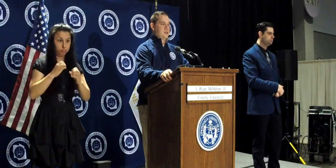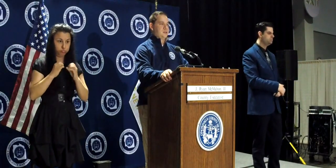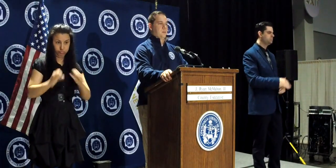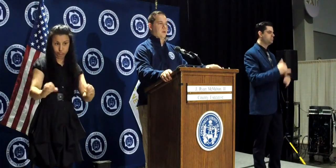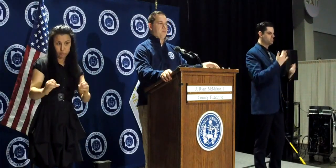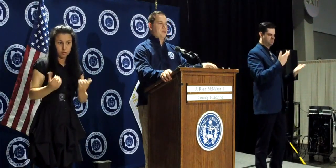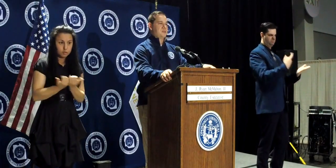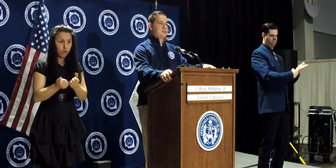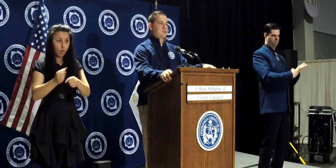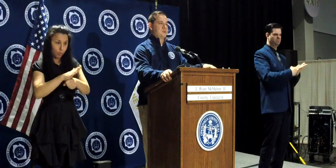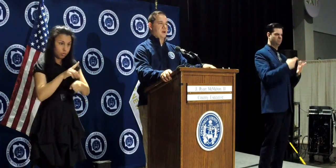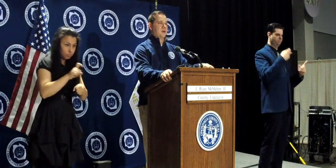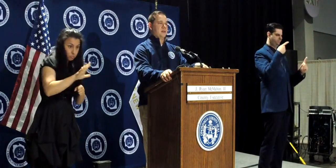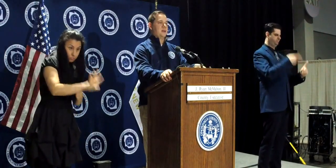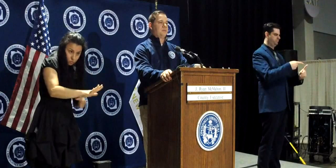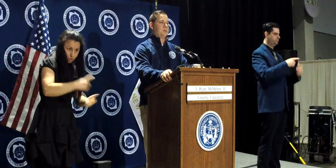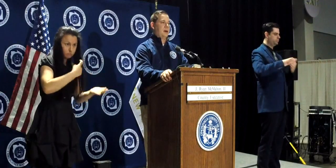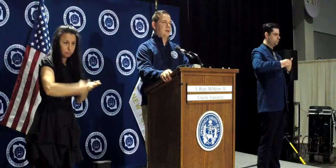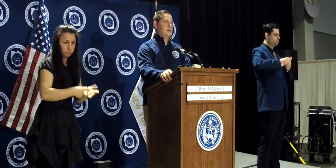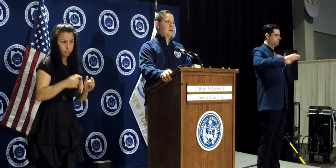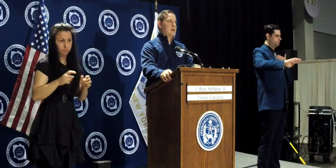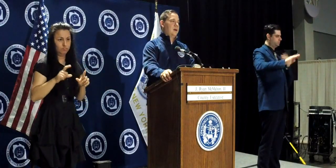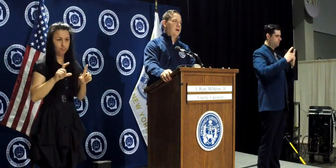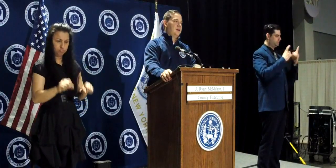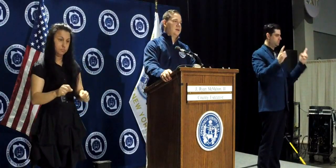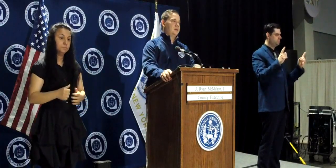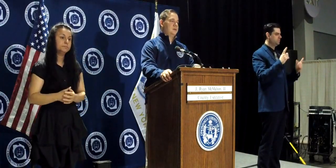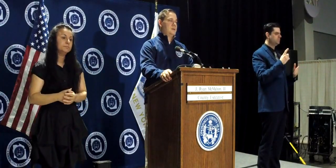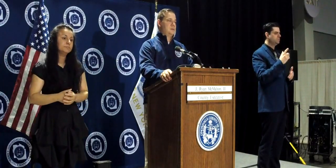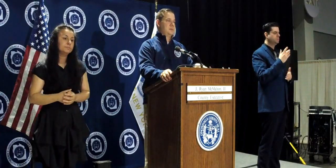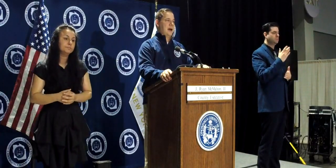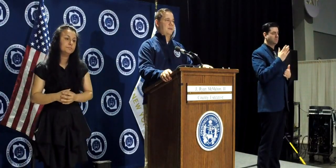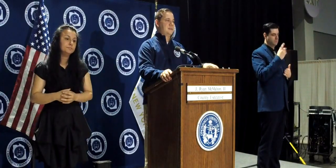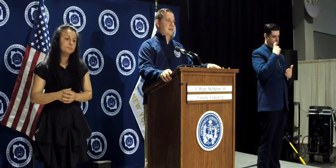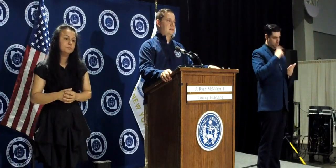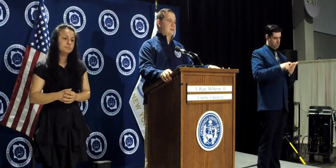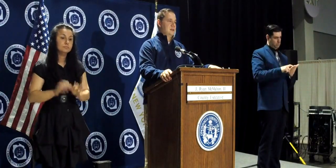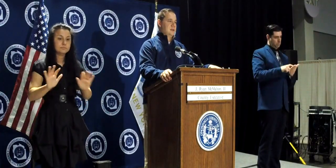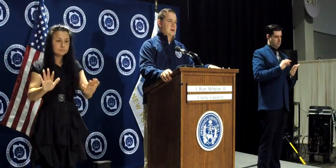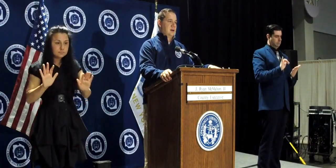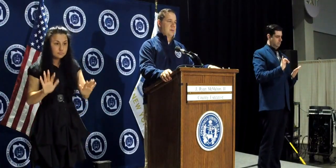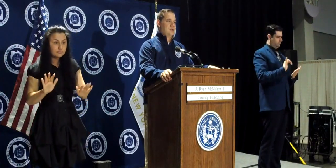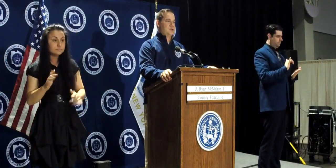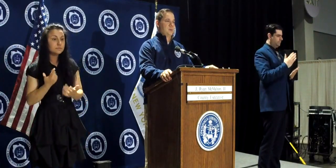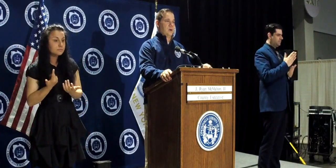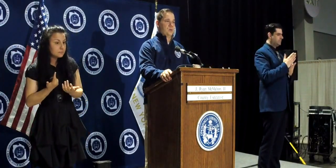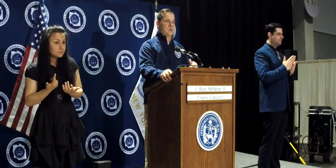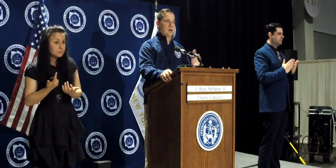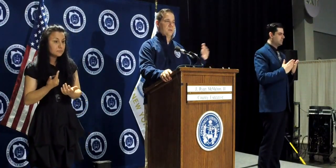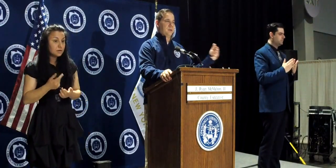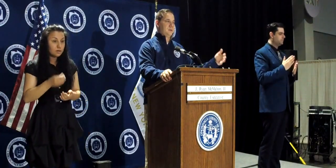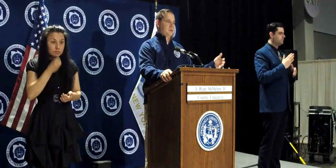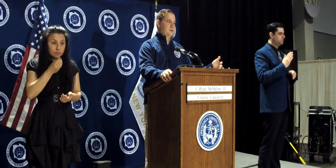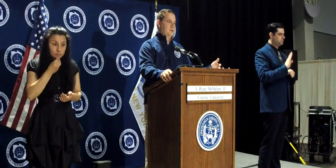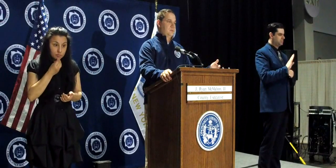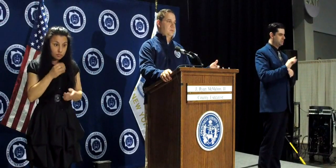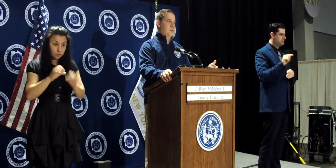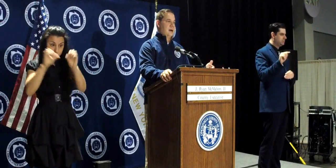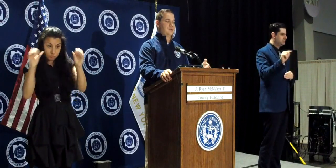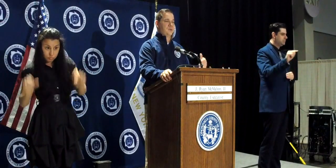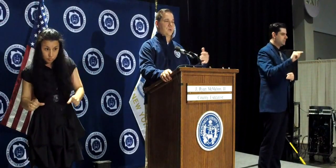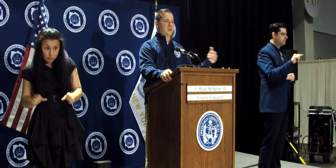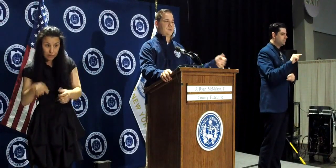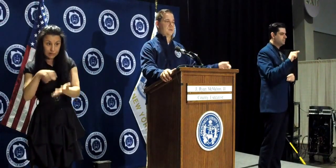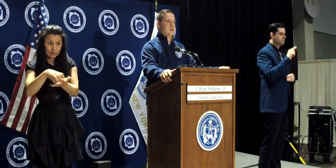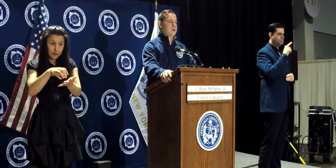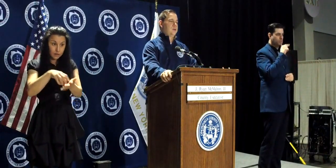are seeing some of our businesses starting to implement some common sense measures about who's coming into the